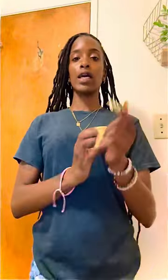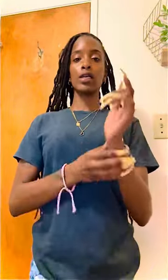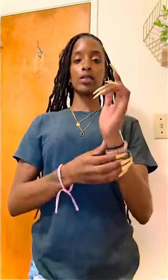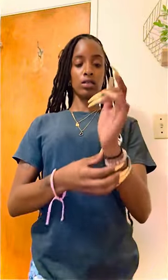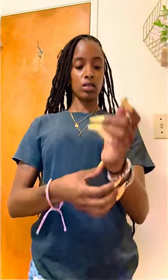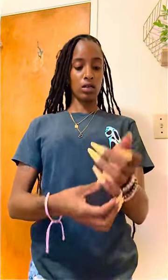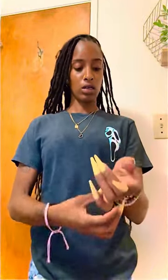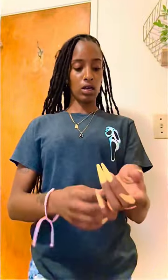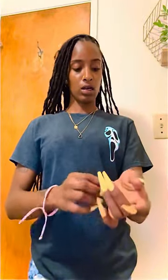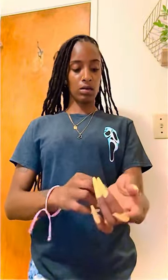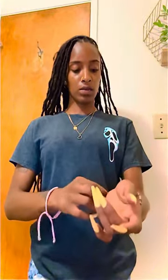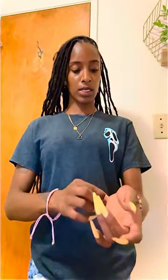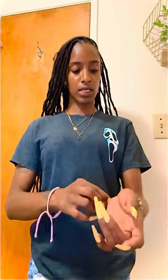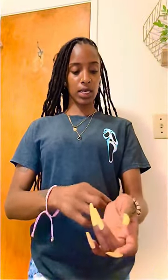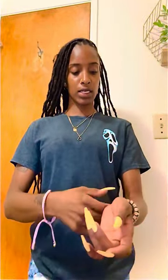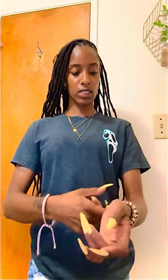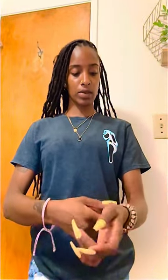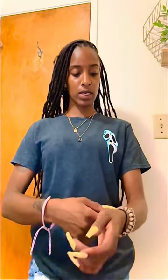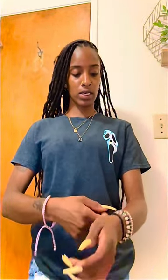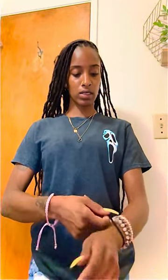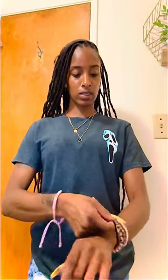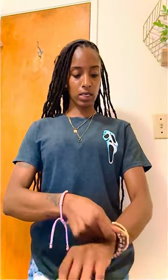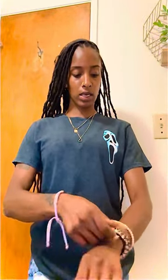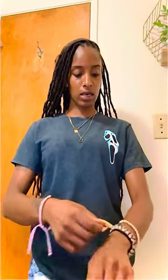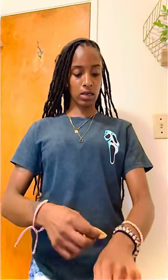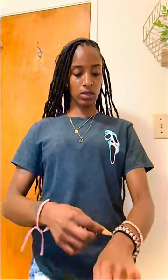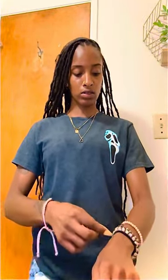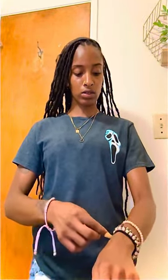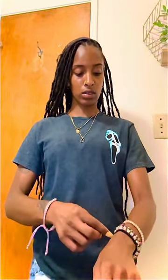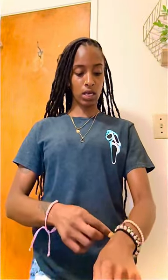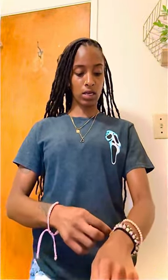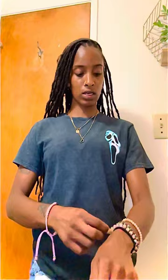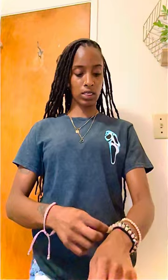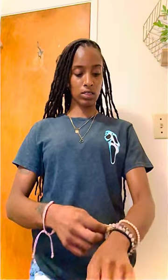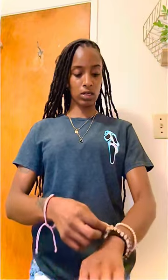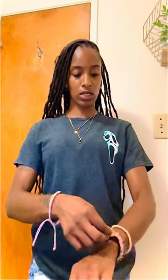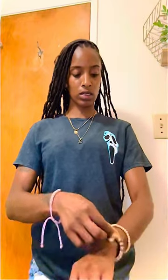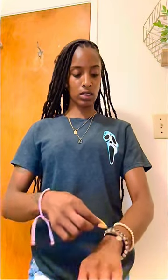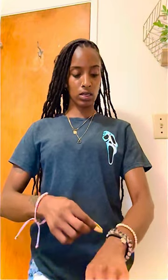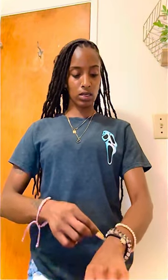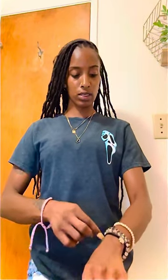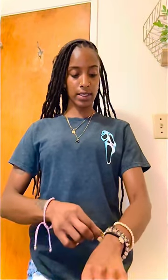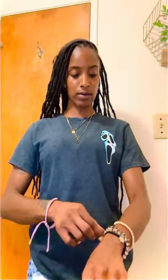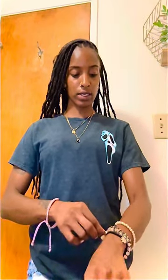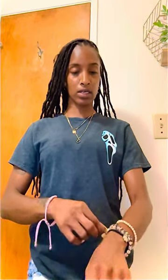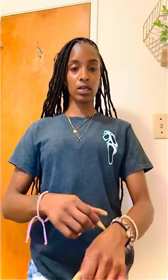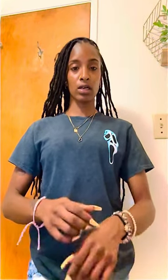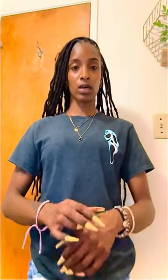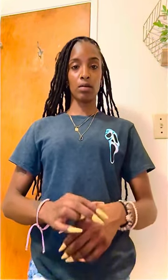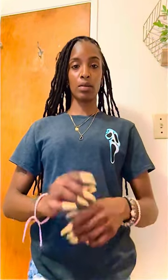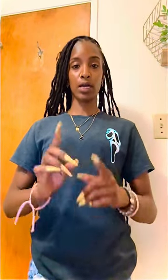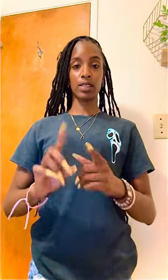And anxiety spikes, and I started doubting